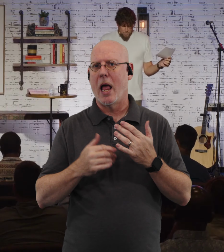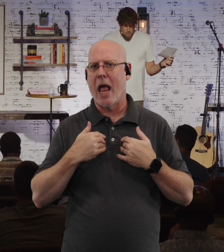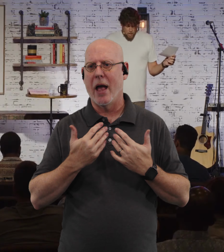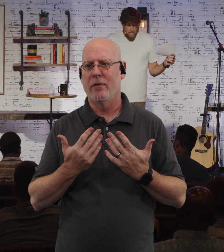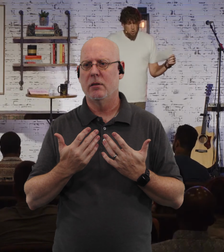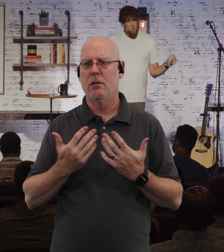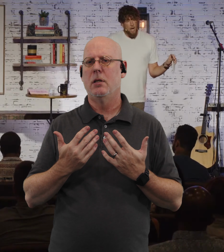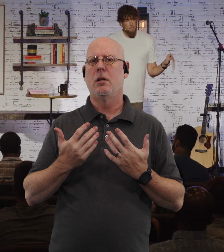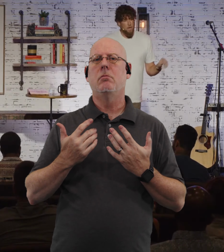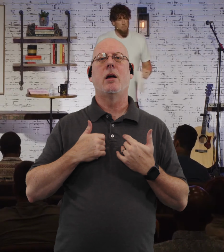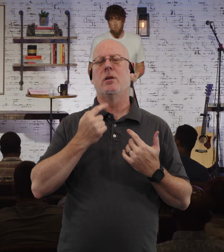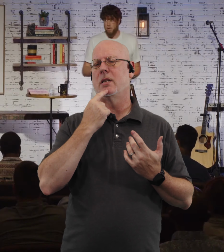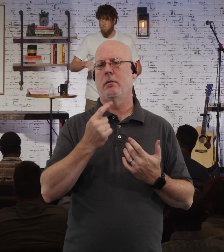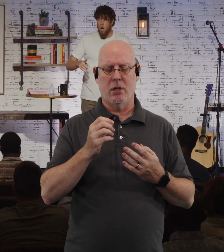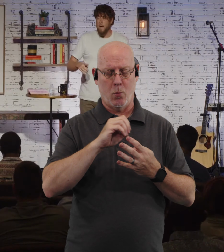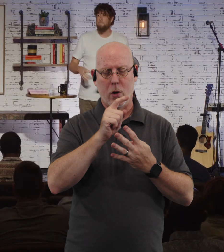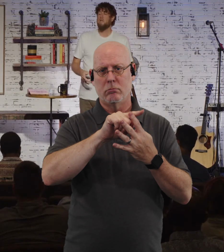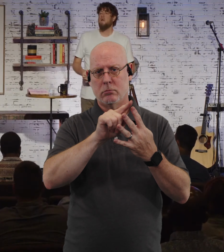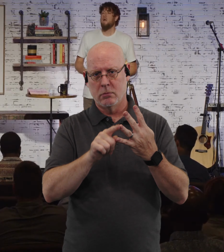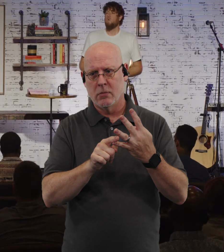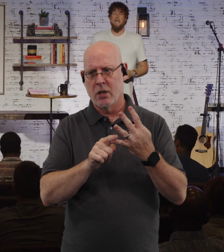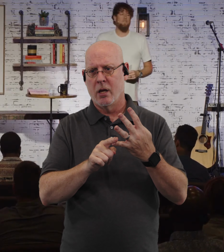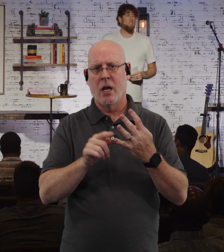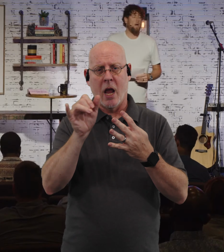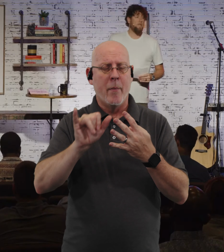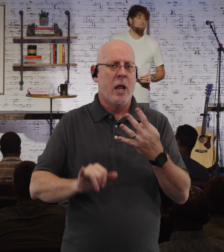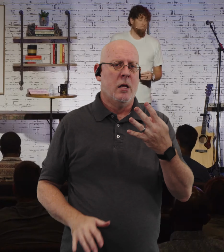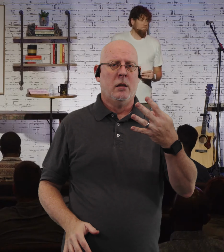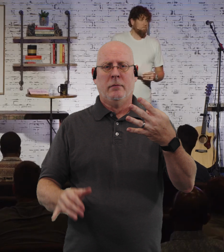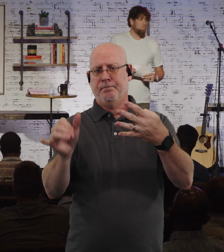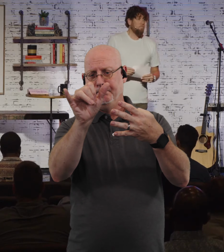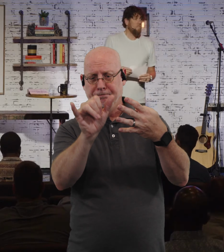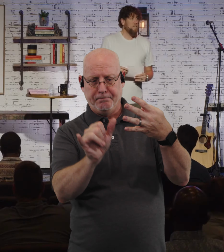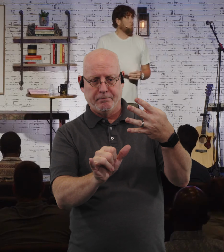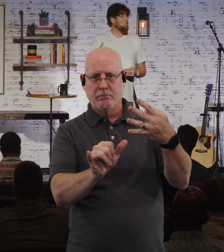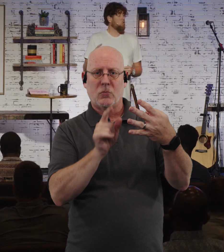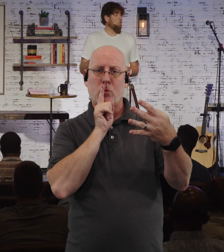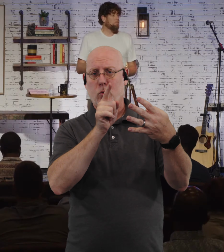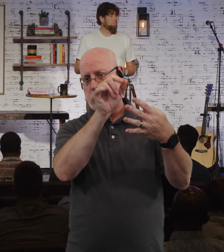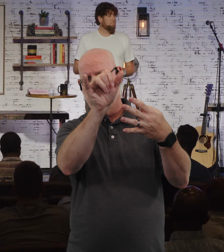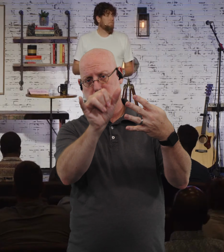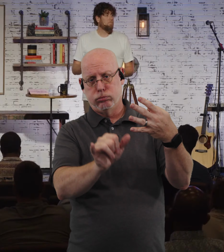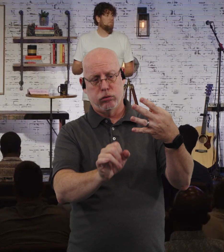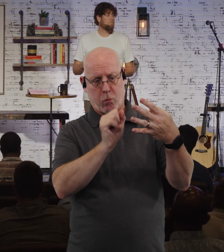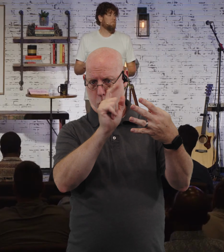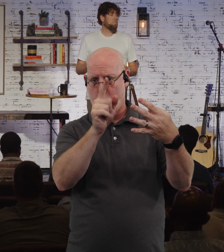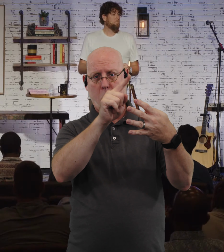common? Here's what I would posit before you. Number one, what they have in common is they're all true.